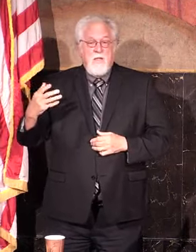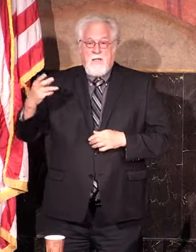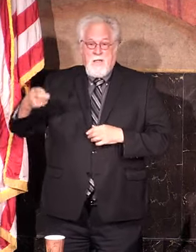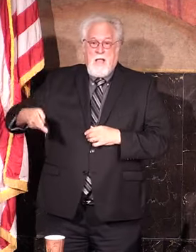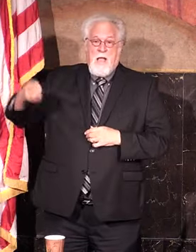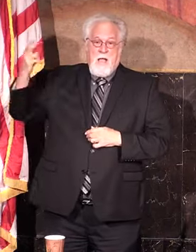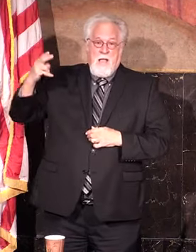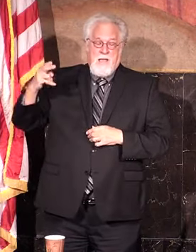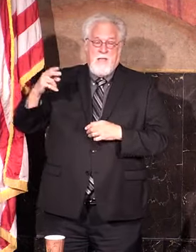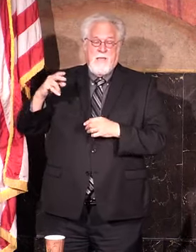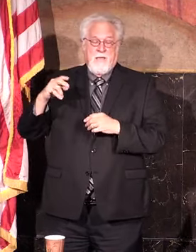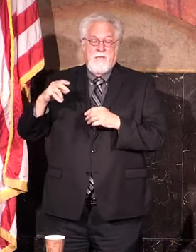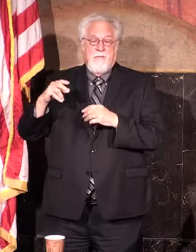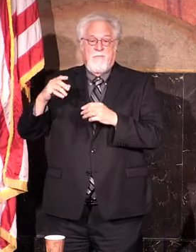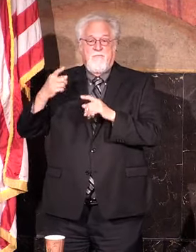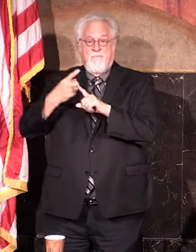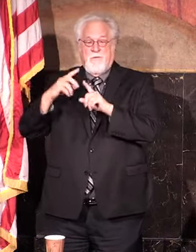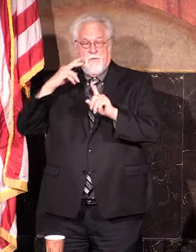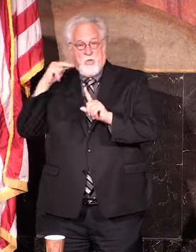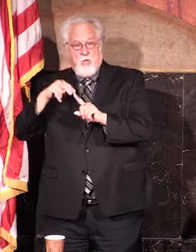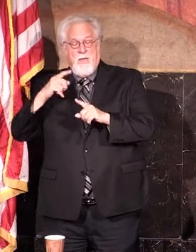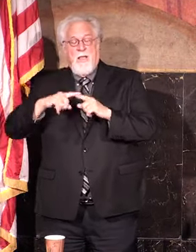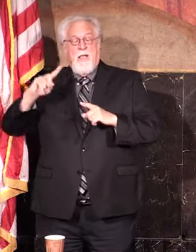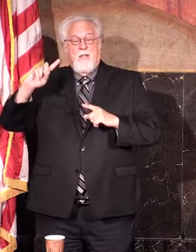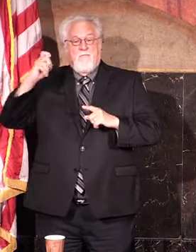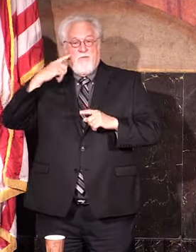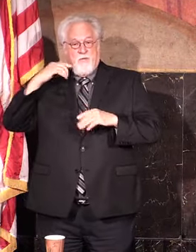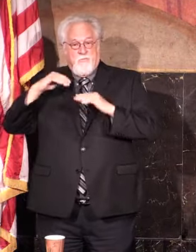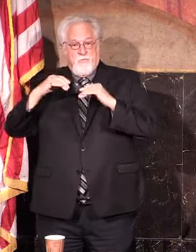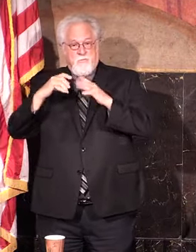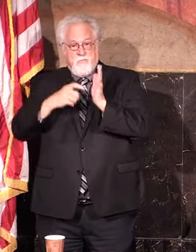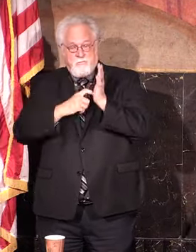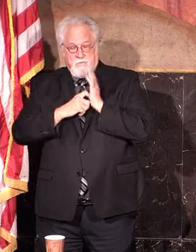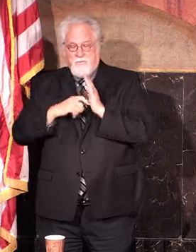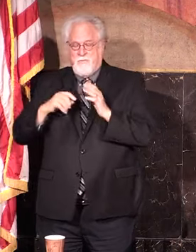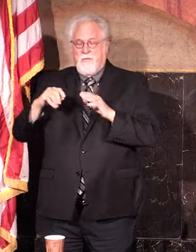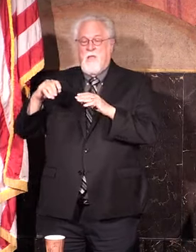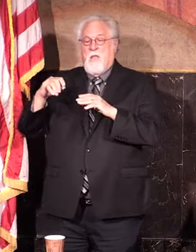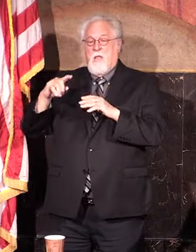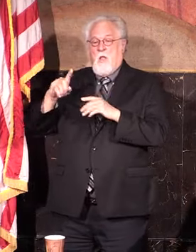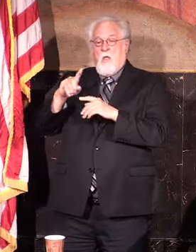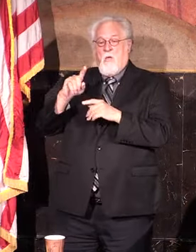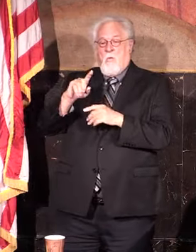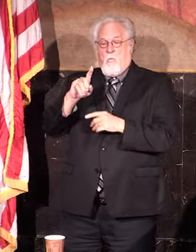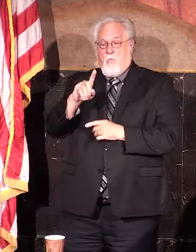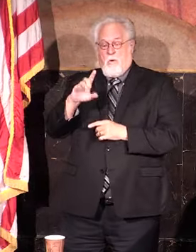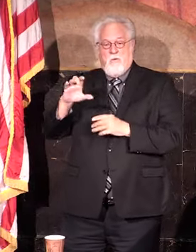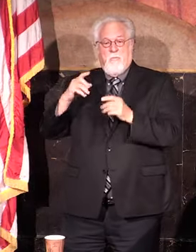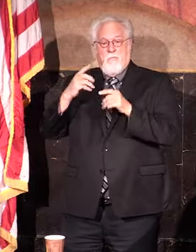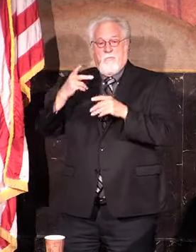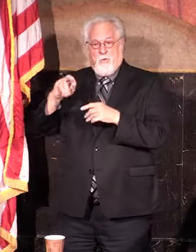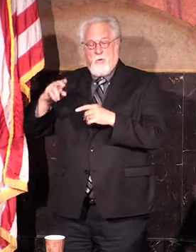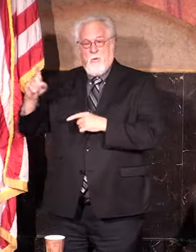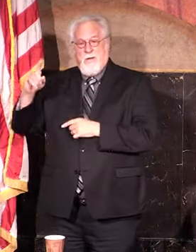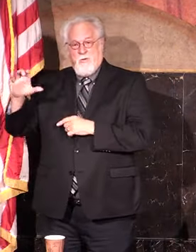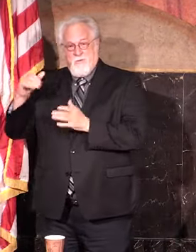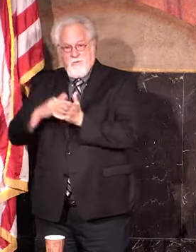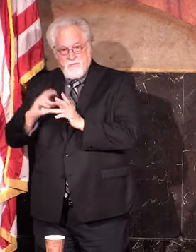of 100 cases per 100,000 population. However, the good news is that